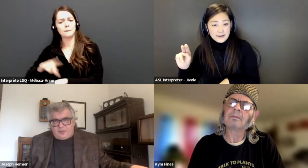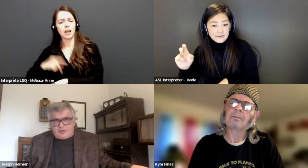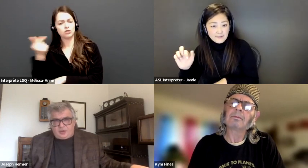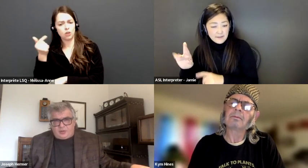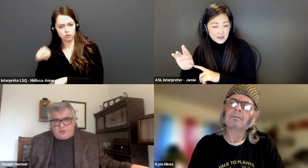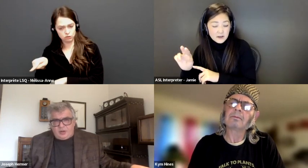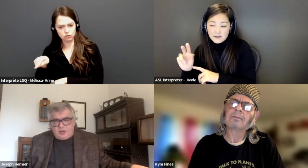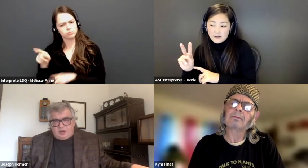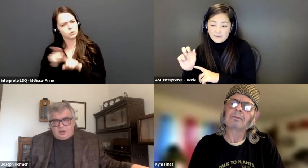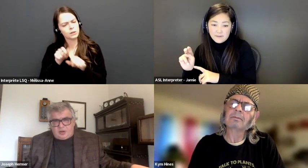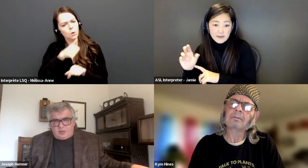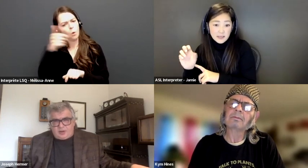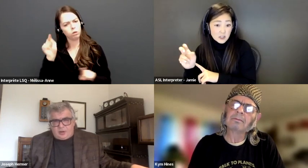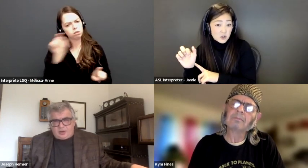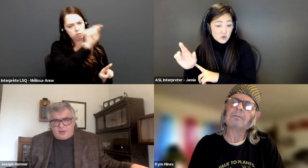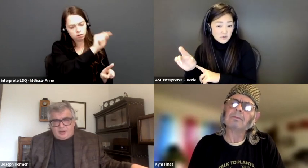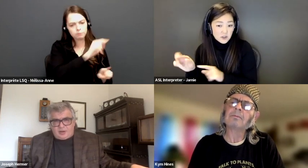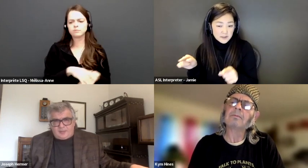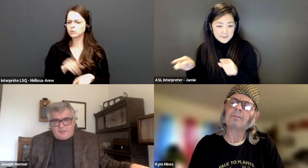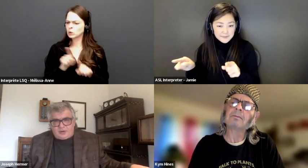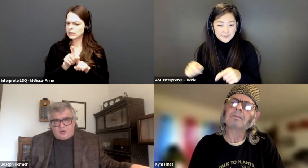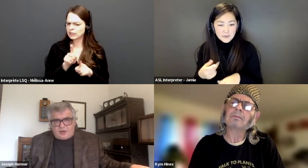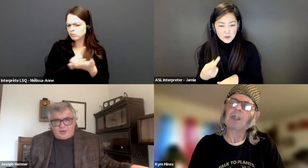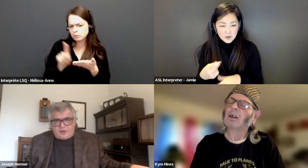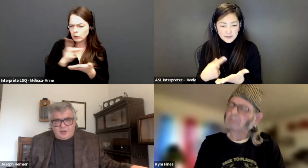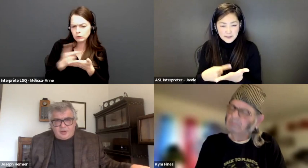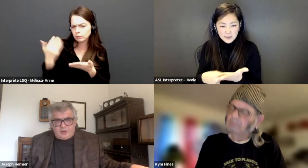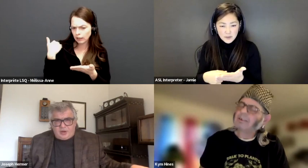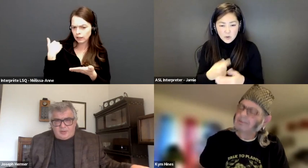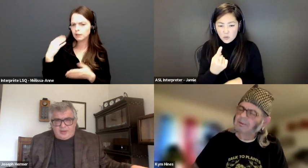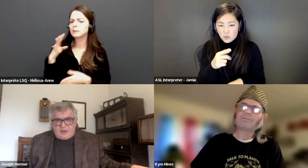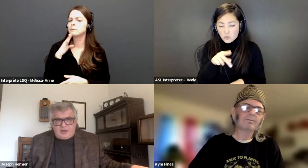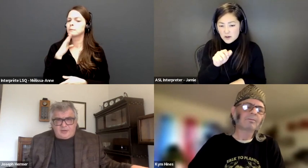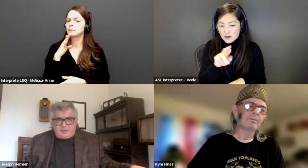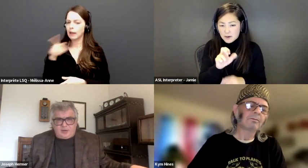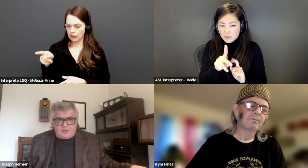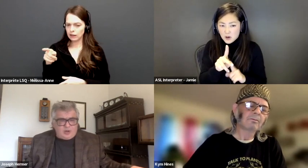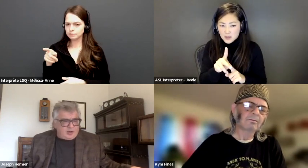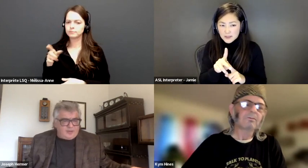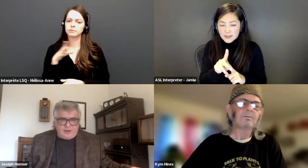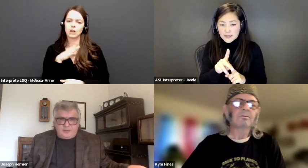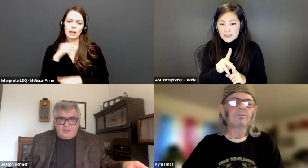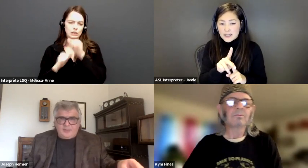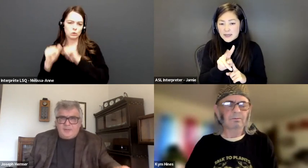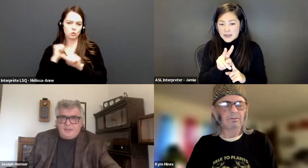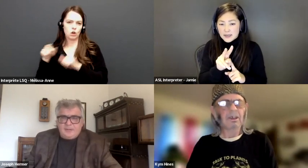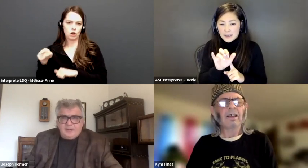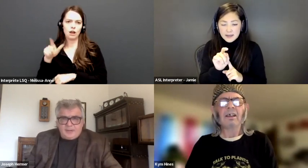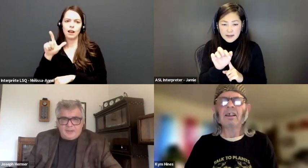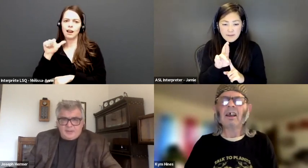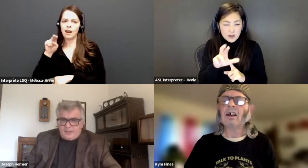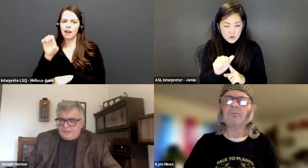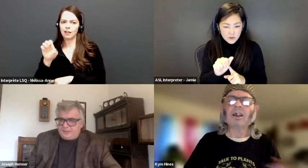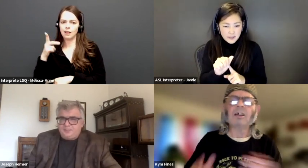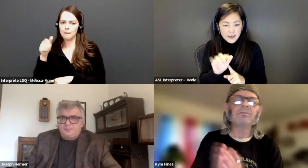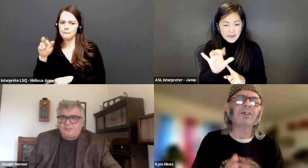couple of weeks ago around a park in Victoria. You want to talk about a bit of the experience with bylaw there?